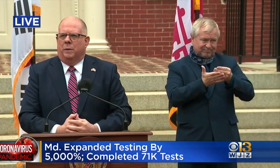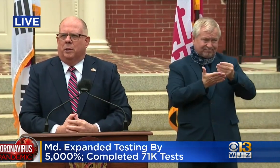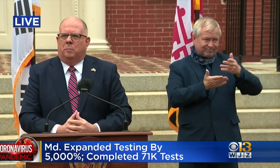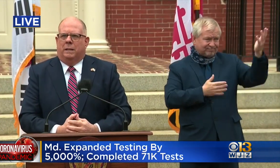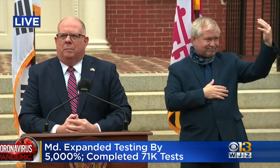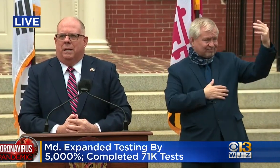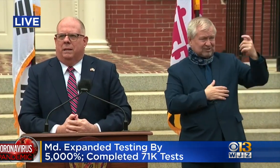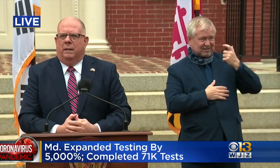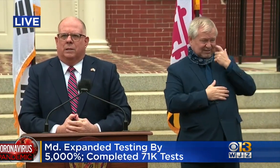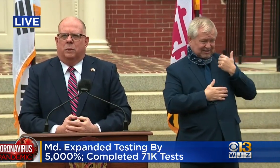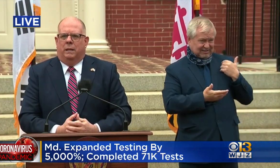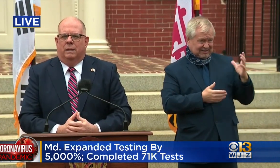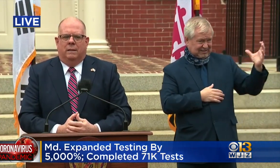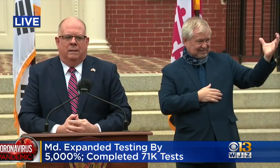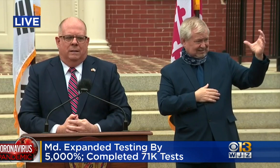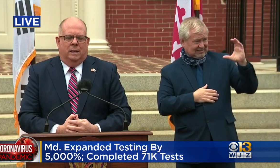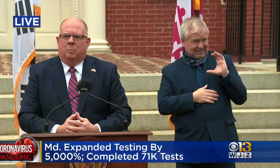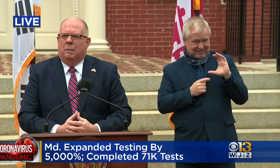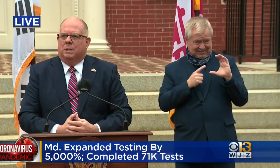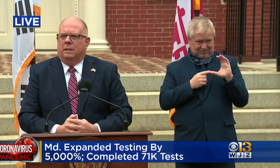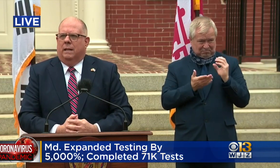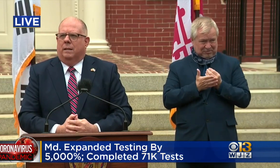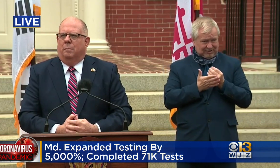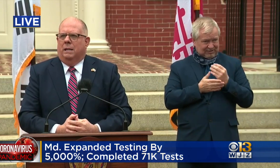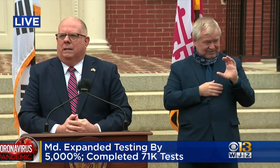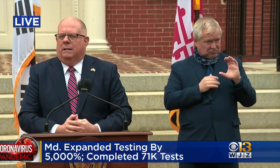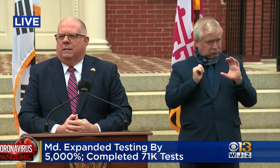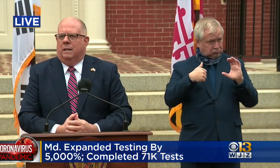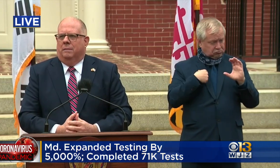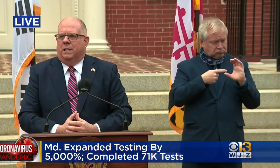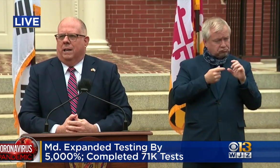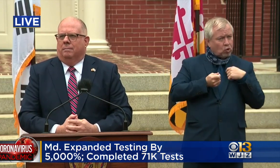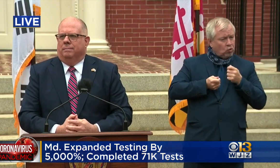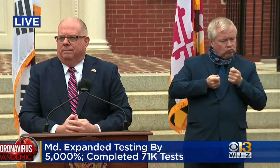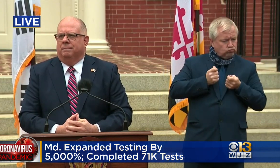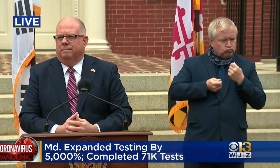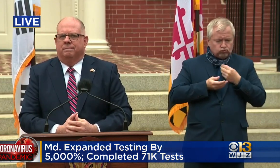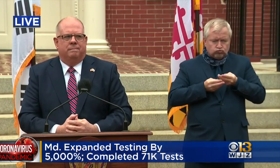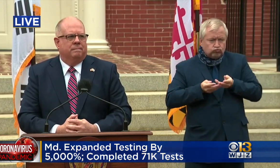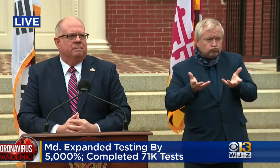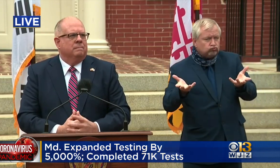bill, which we were expecting by the end of next week. And he promised to get that done by the end of, end of today.